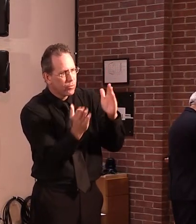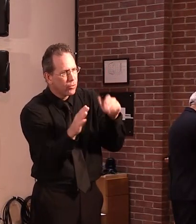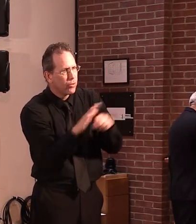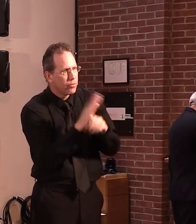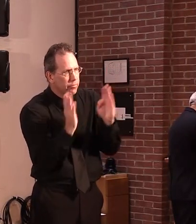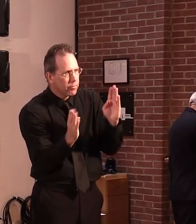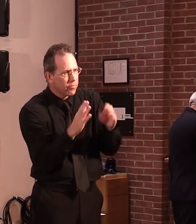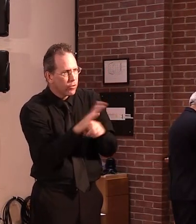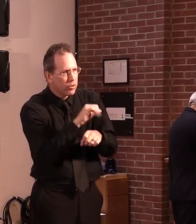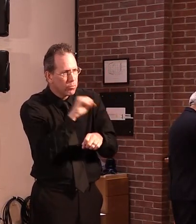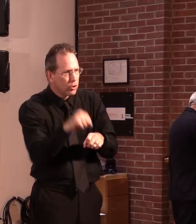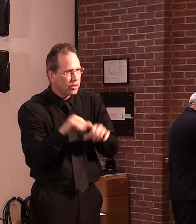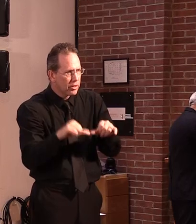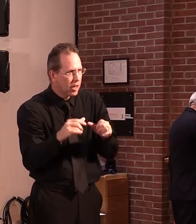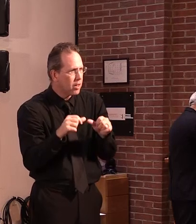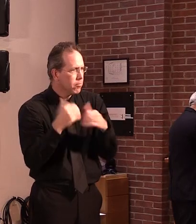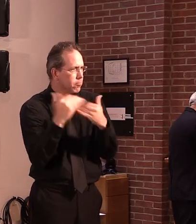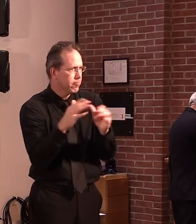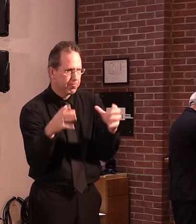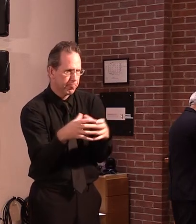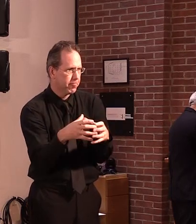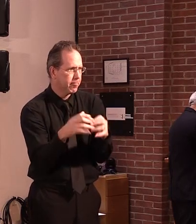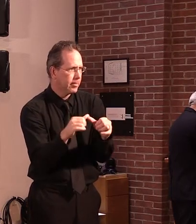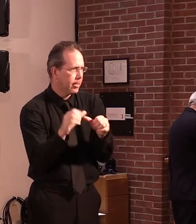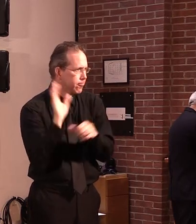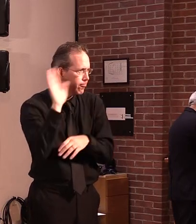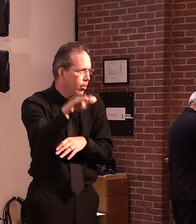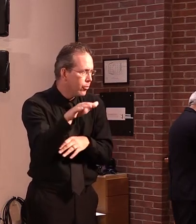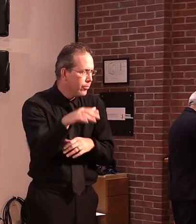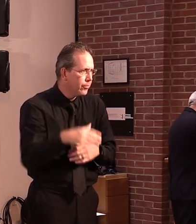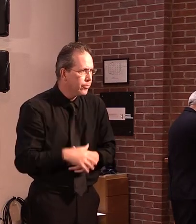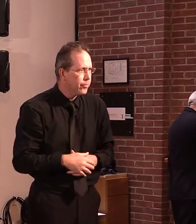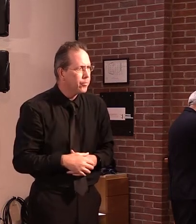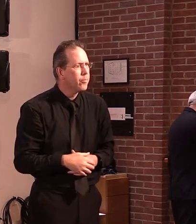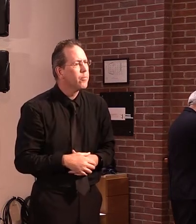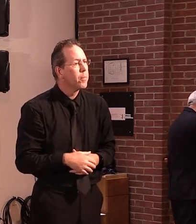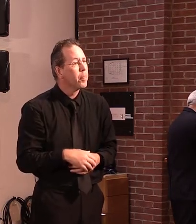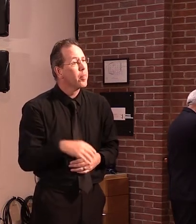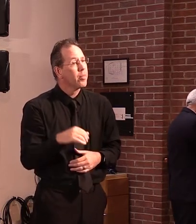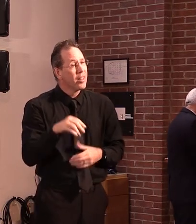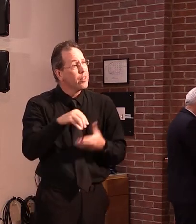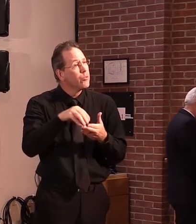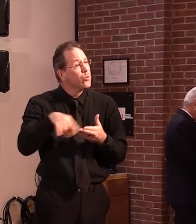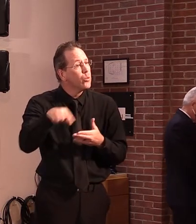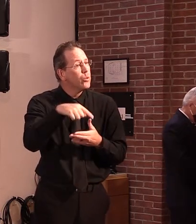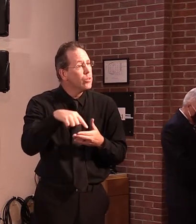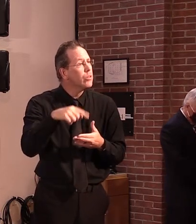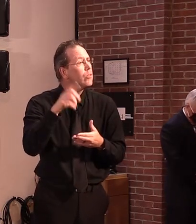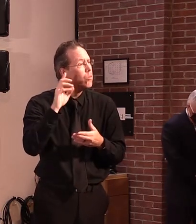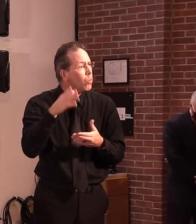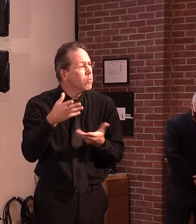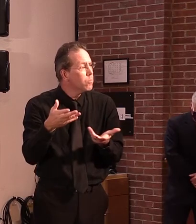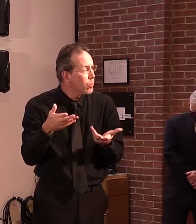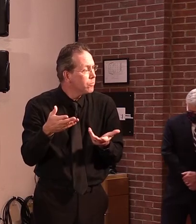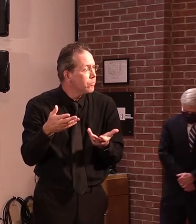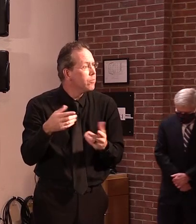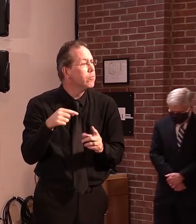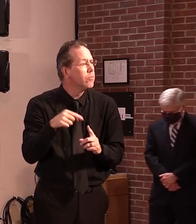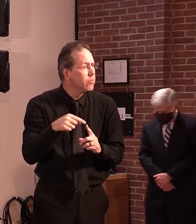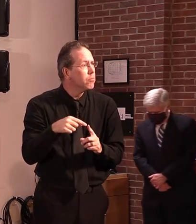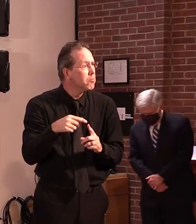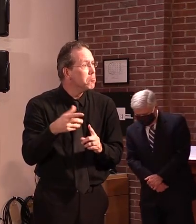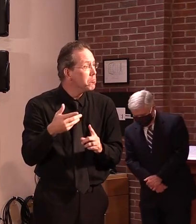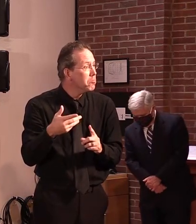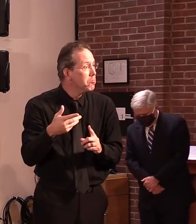and Thanksgiving, is that these students will begin, if they haven't already,